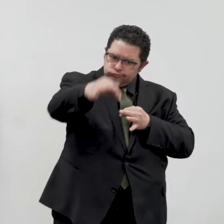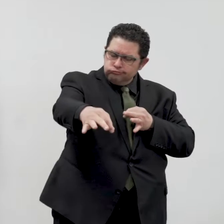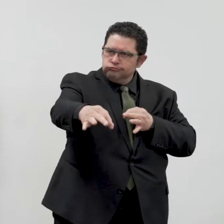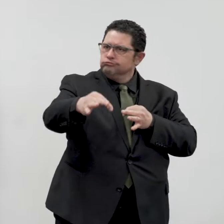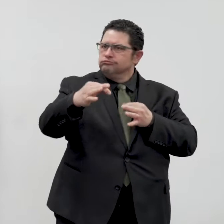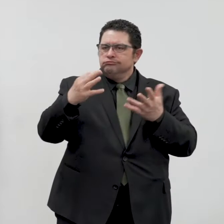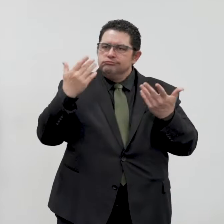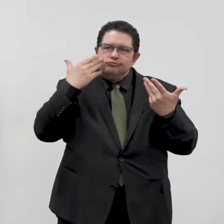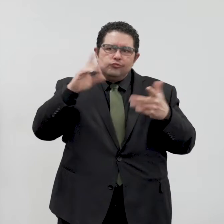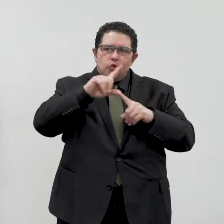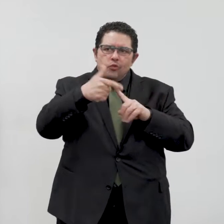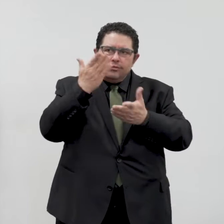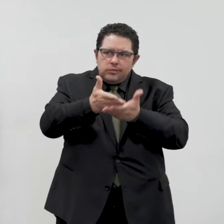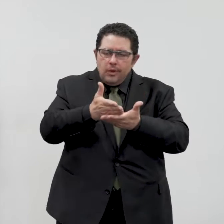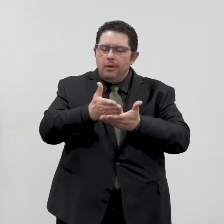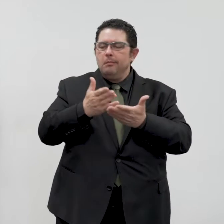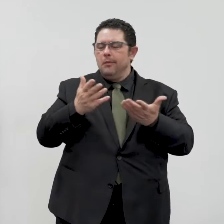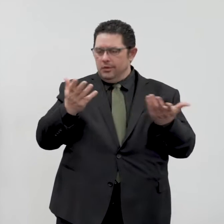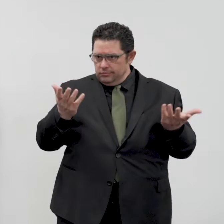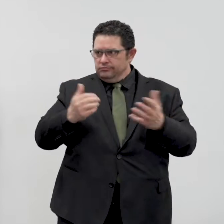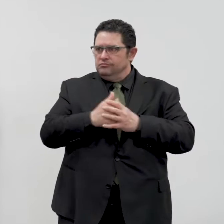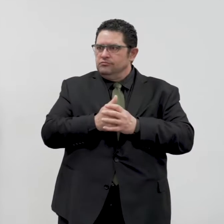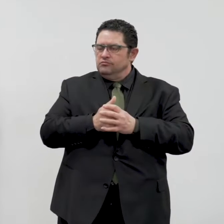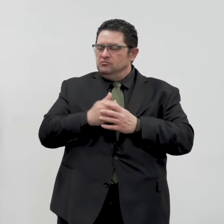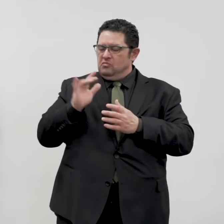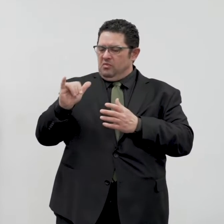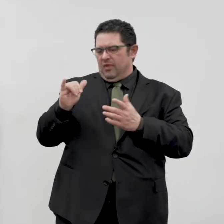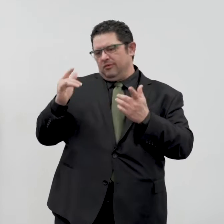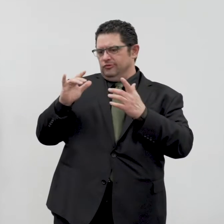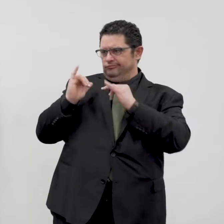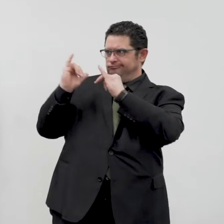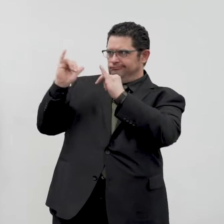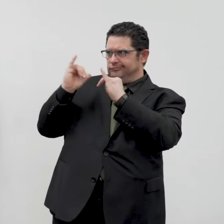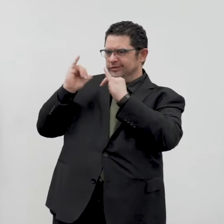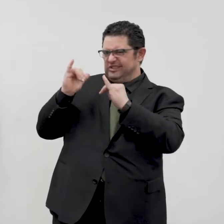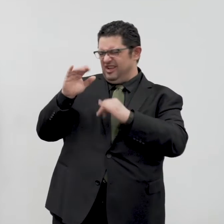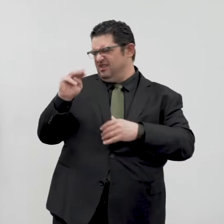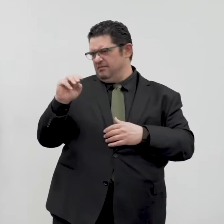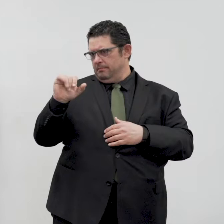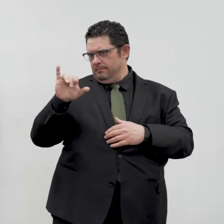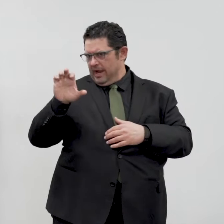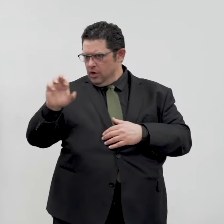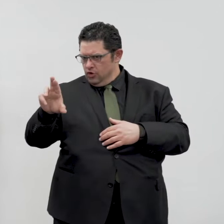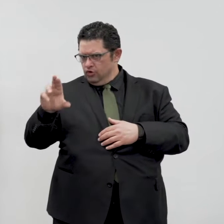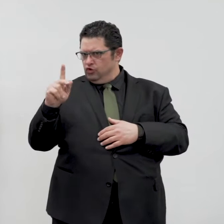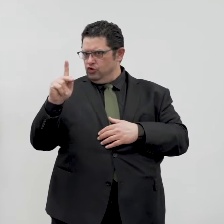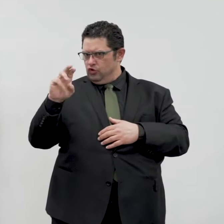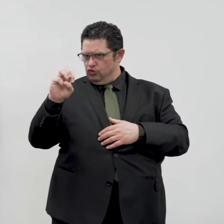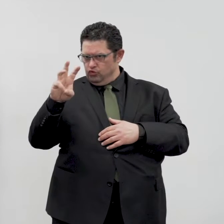mid-May. This was in conjunction with actions by Mayor Krewson and Governor Parson.